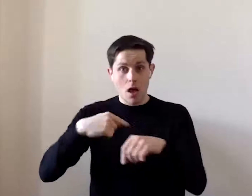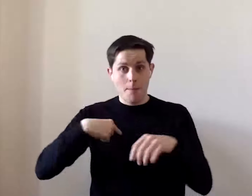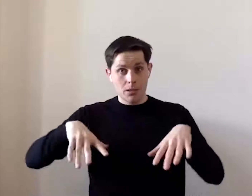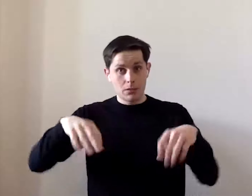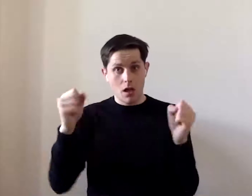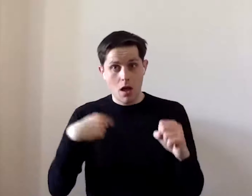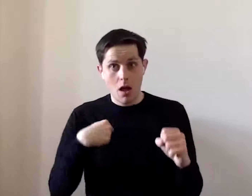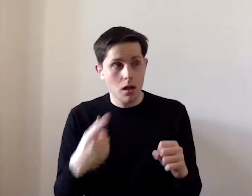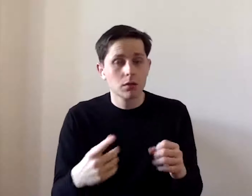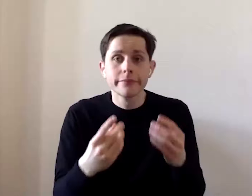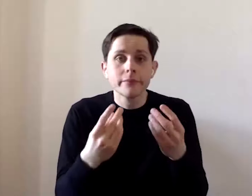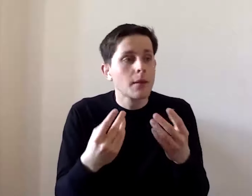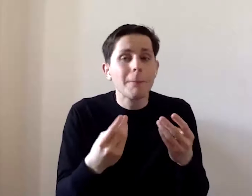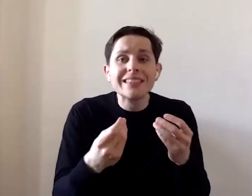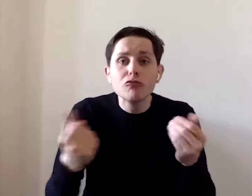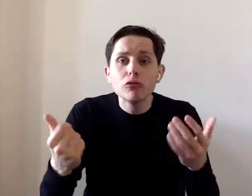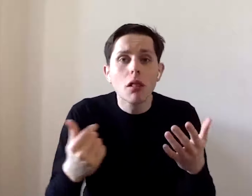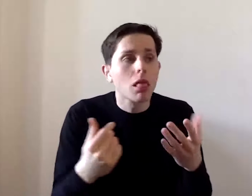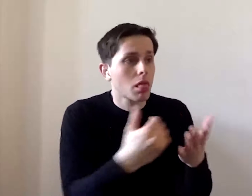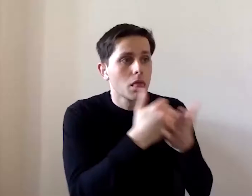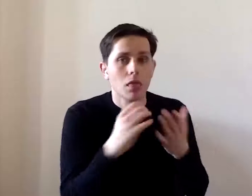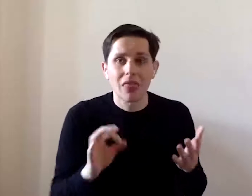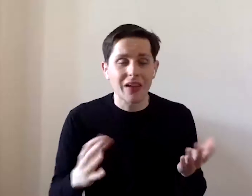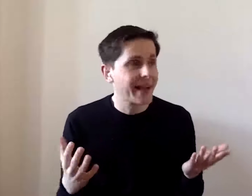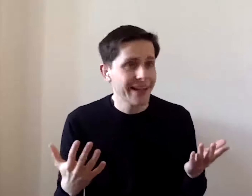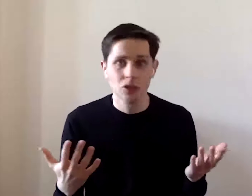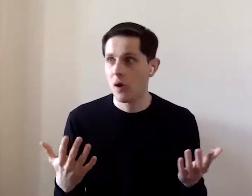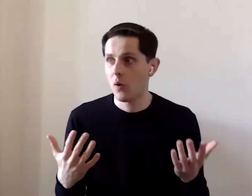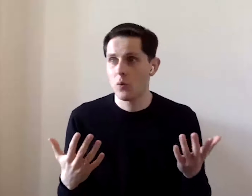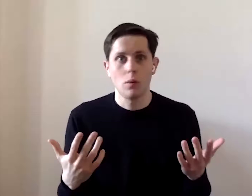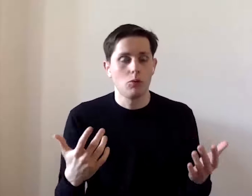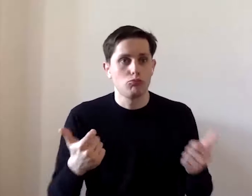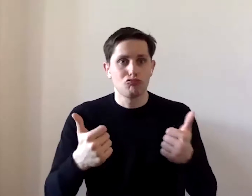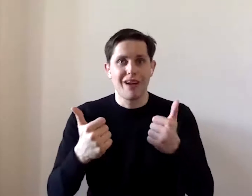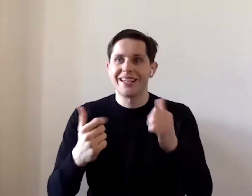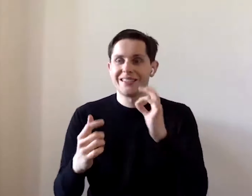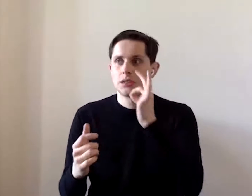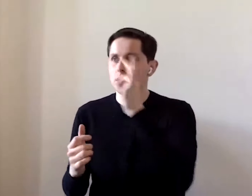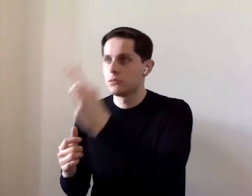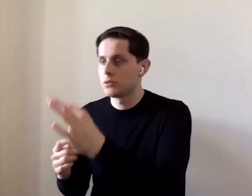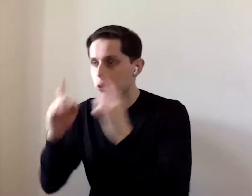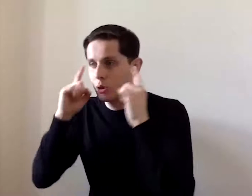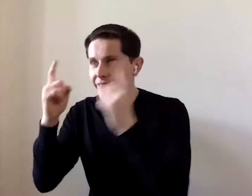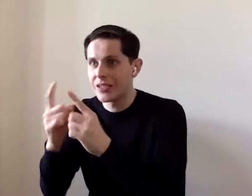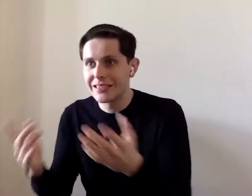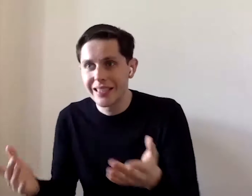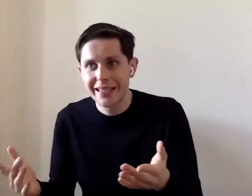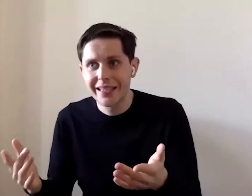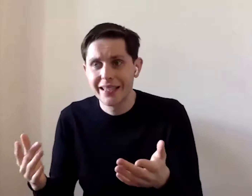architecture specific about starting university. I had no resources coming into it. And